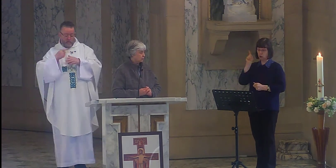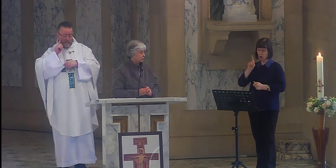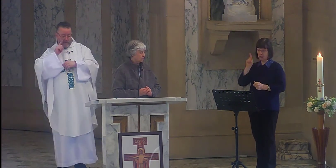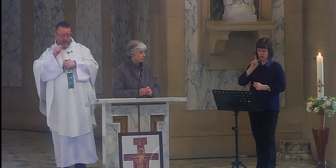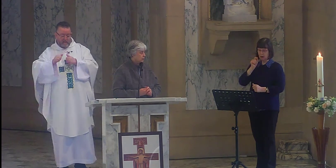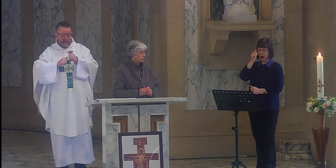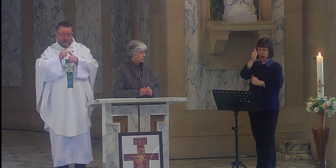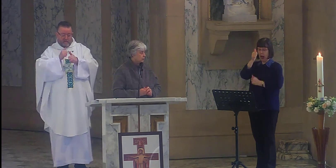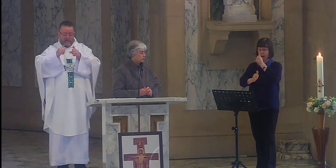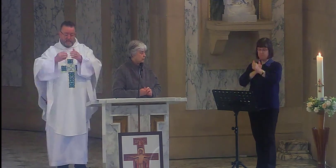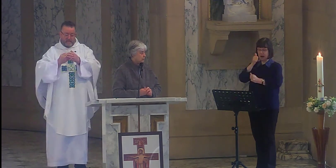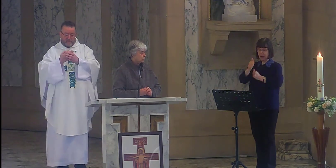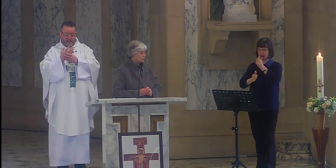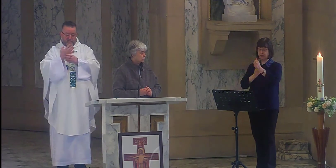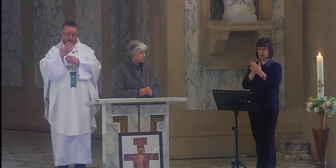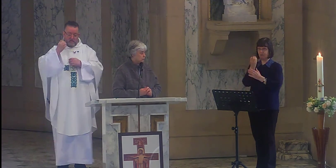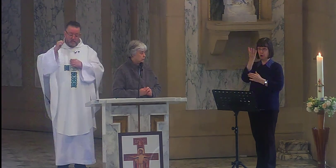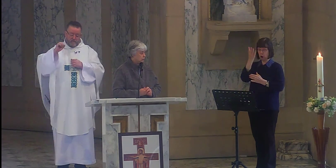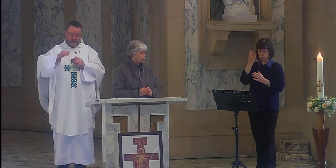Blessed art thou among women.